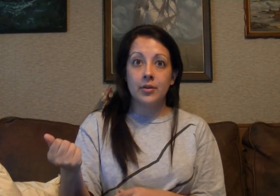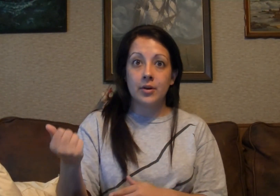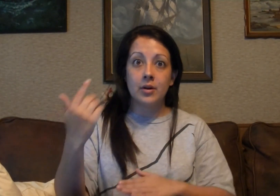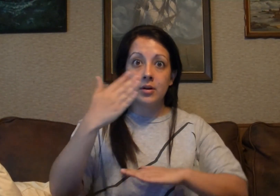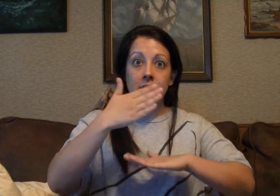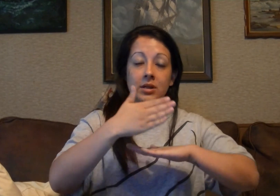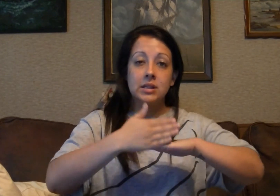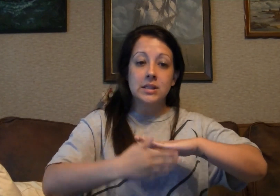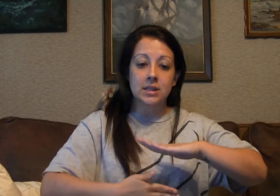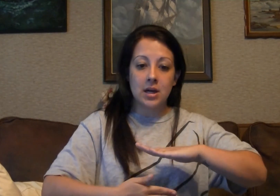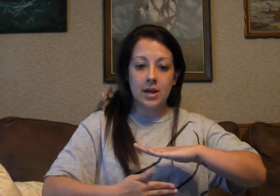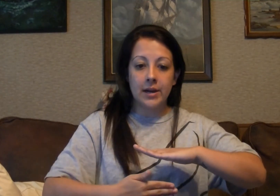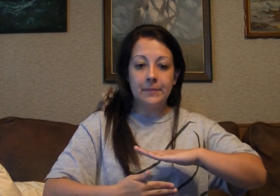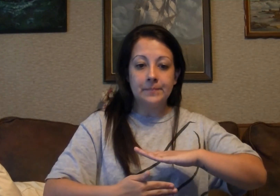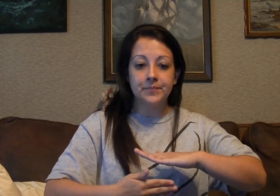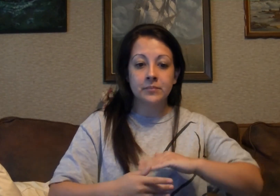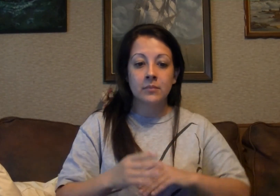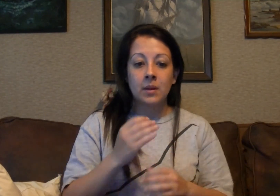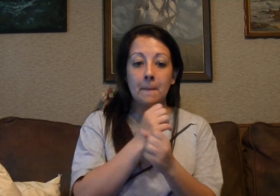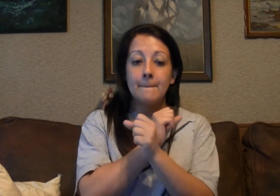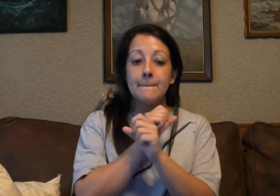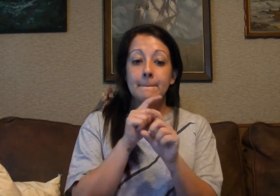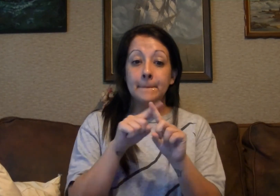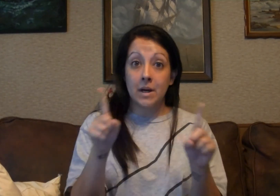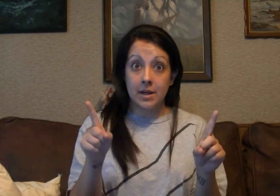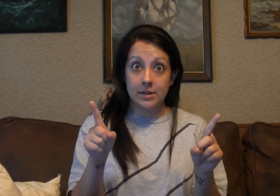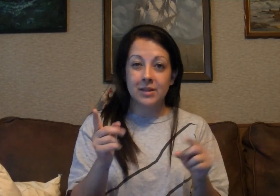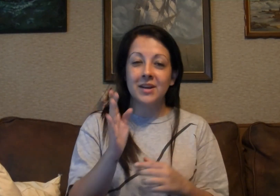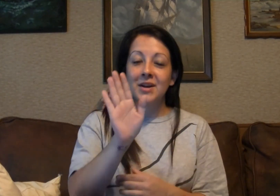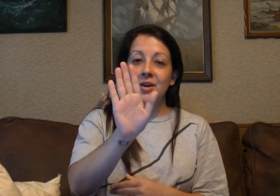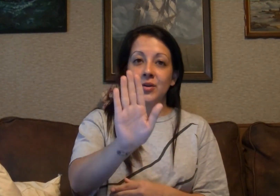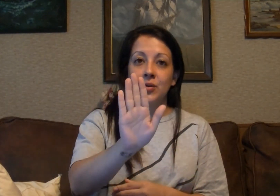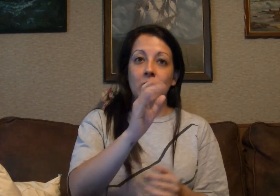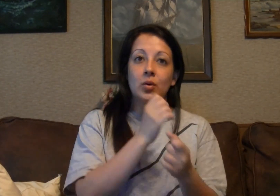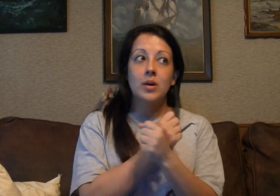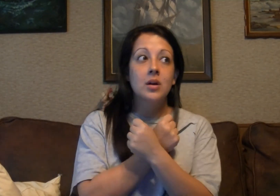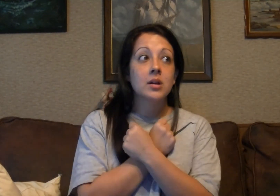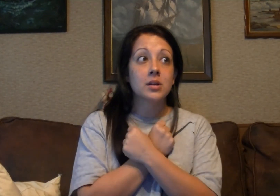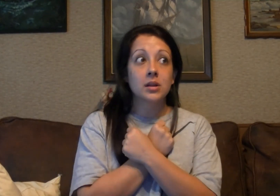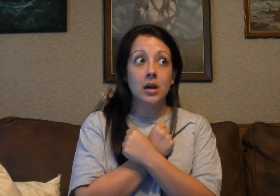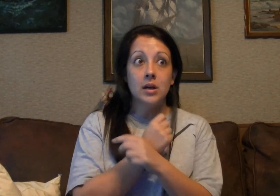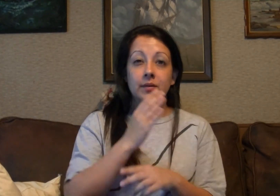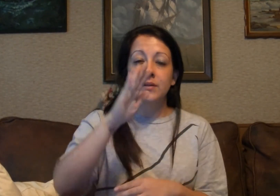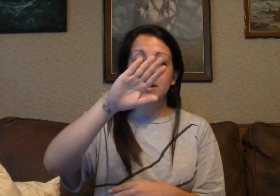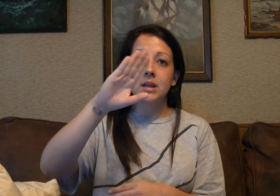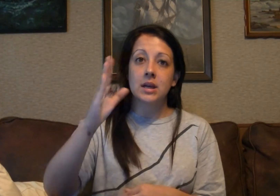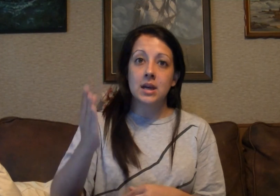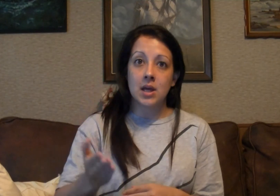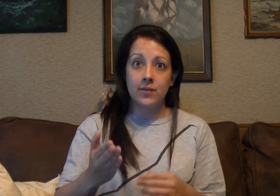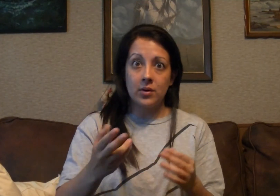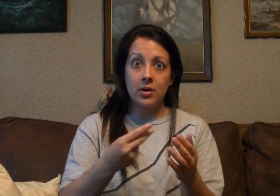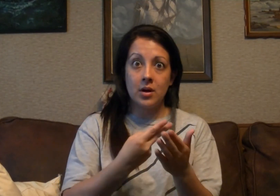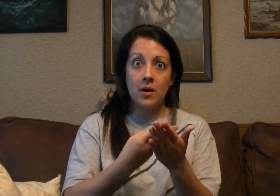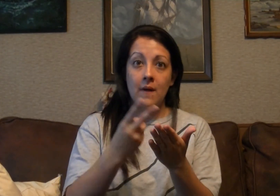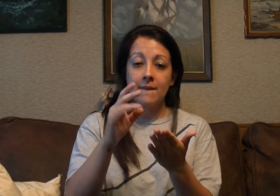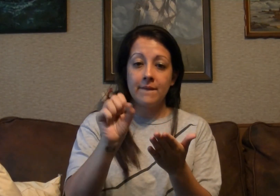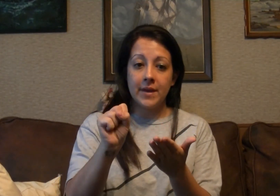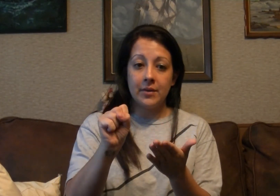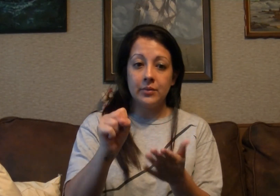other side, but your love never